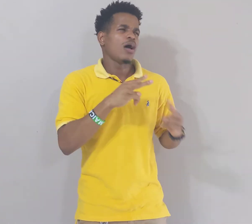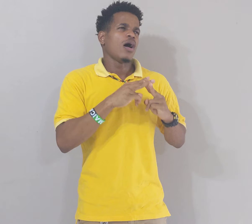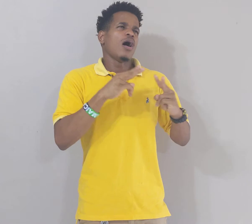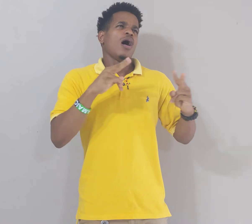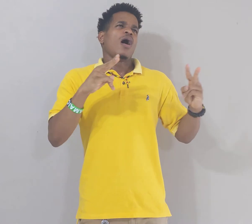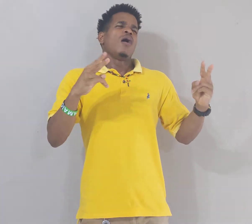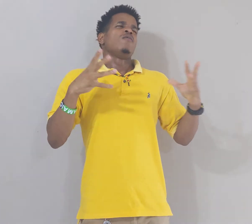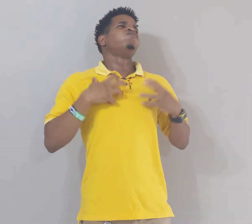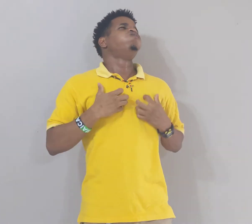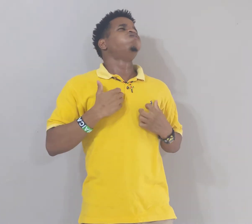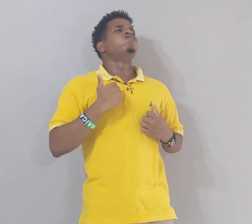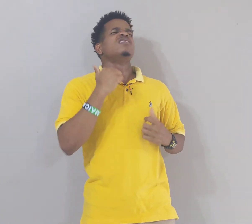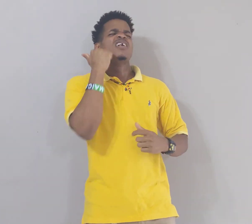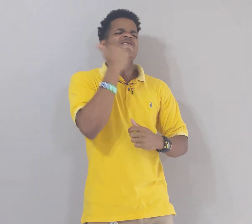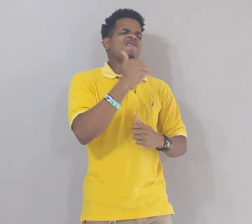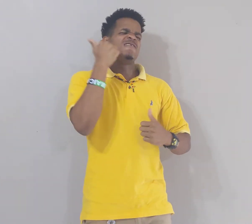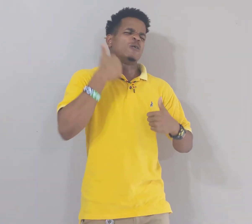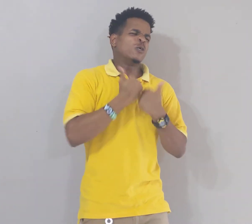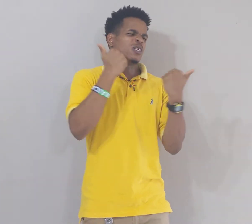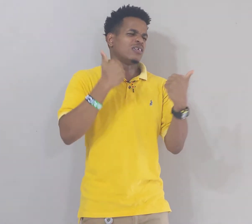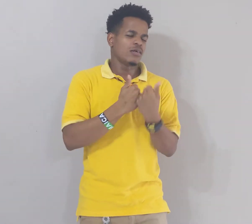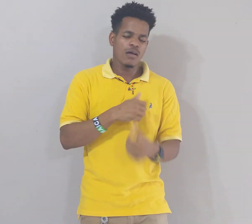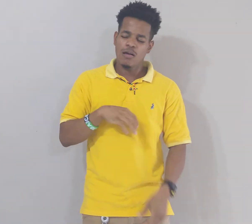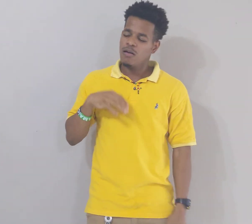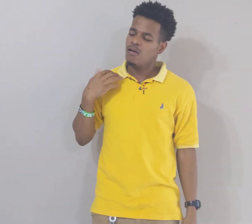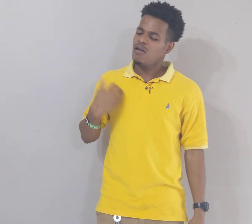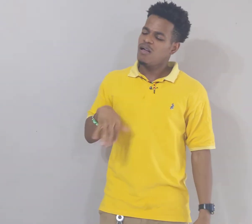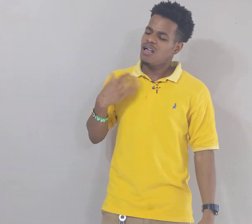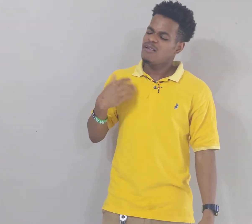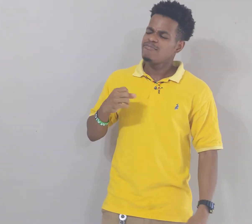just conflicts like every day, and it's really a struggle."